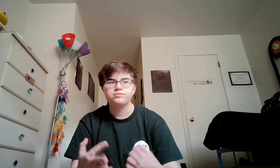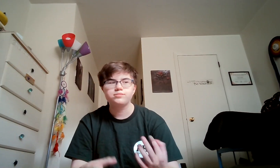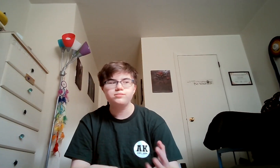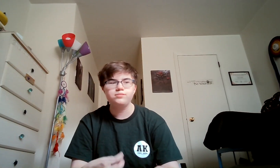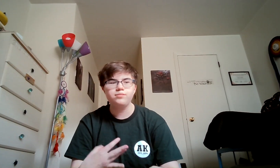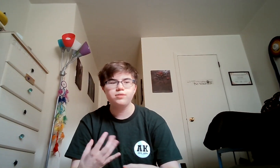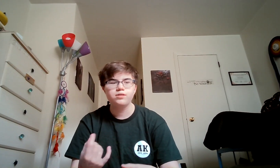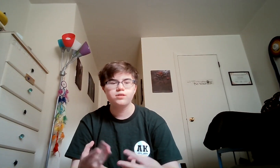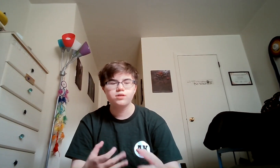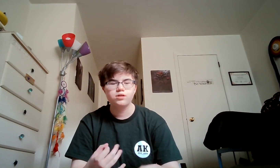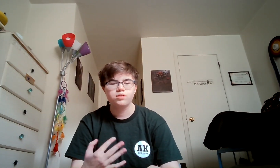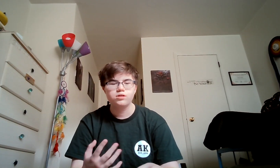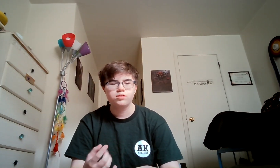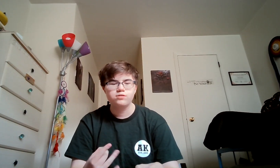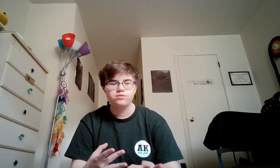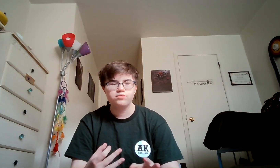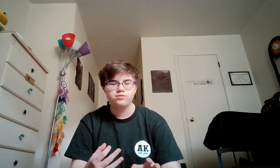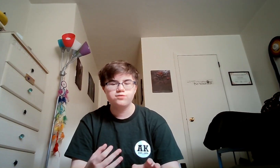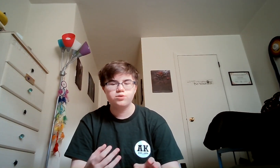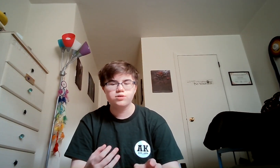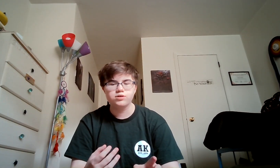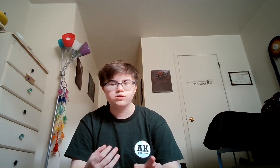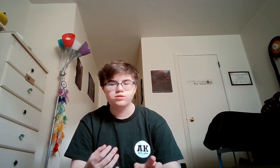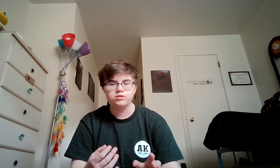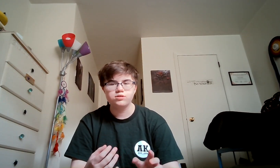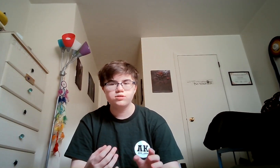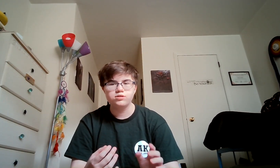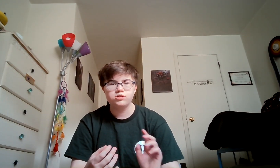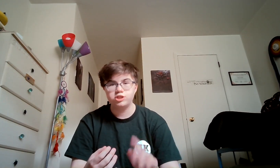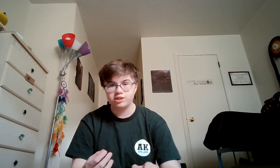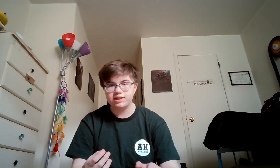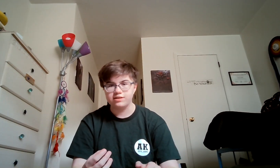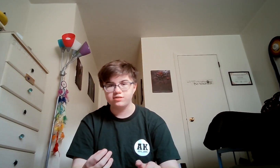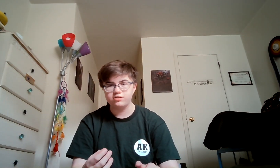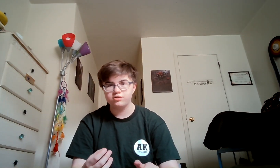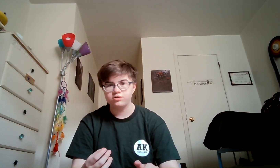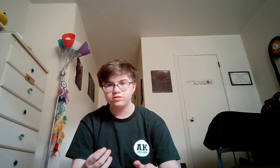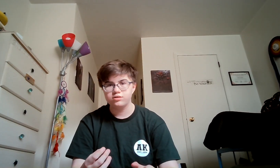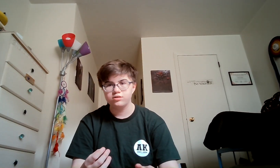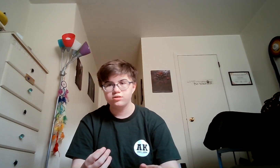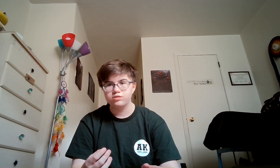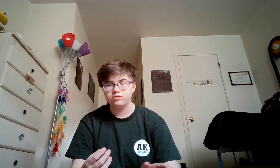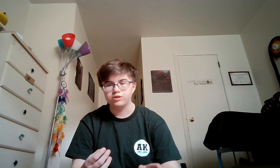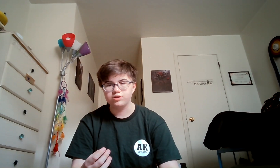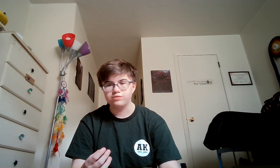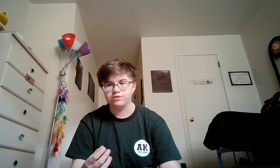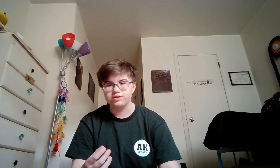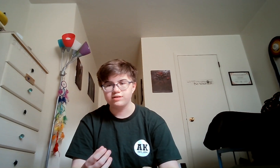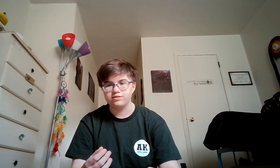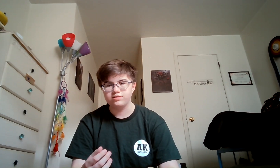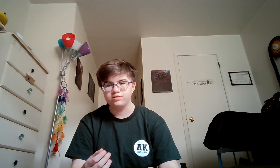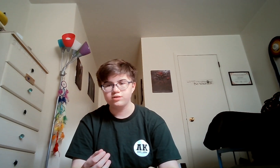For cheese, So one of the food signs I